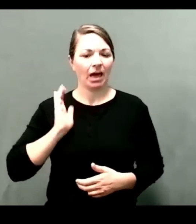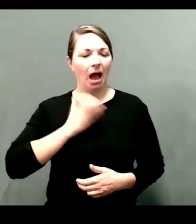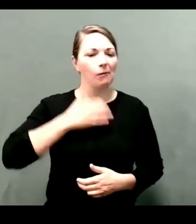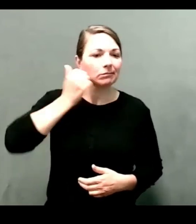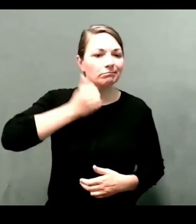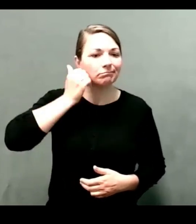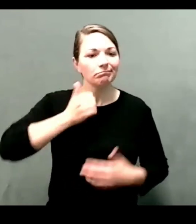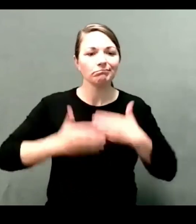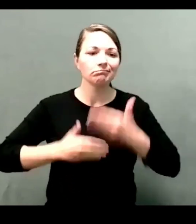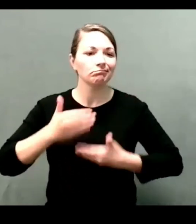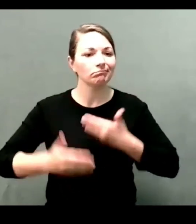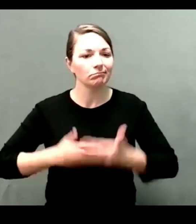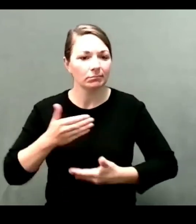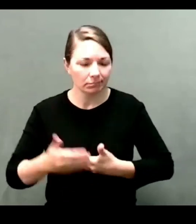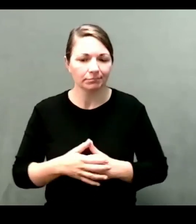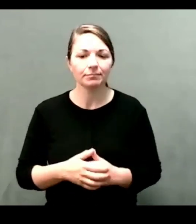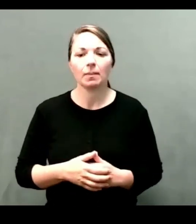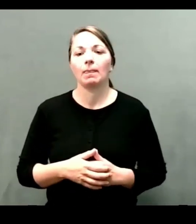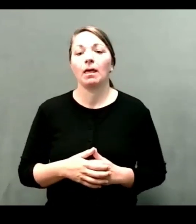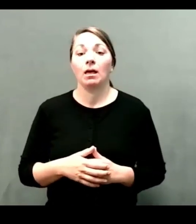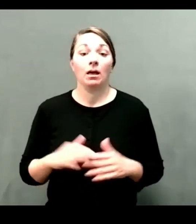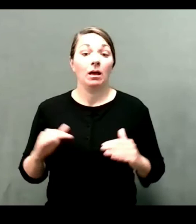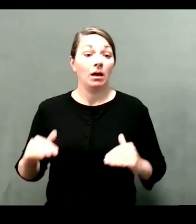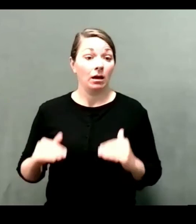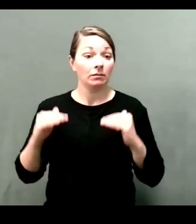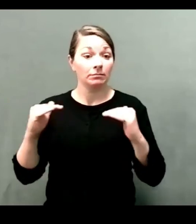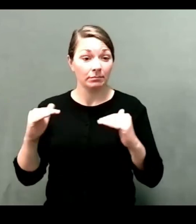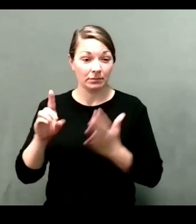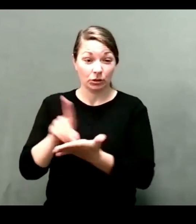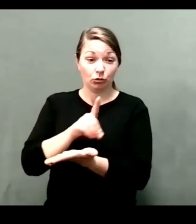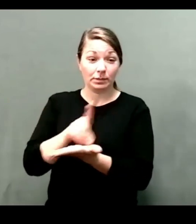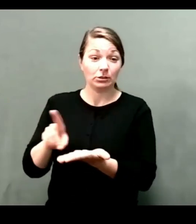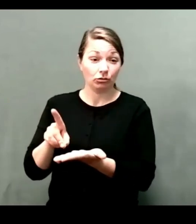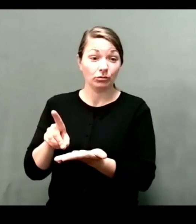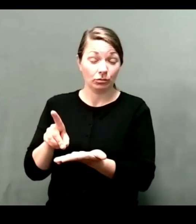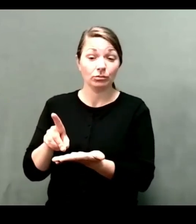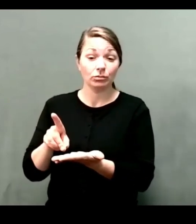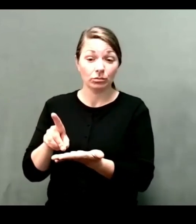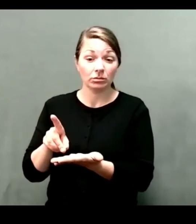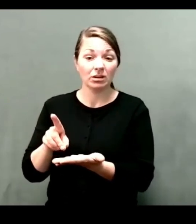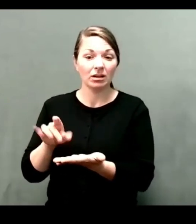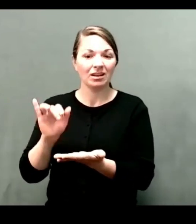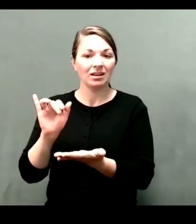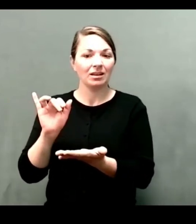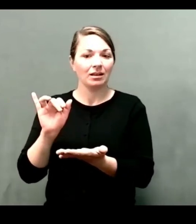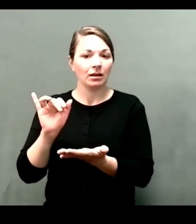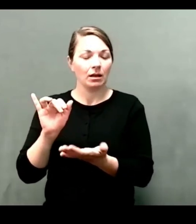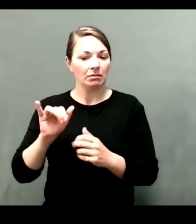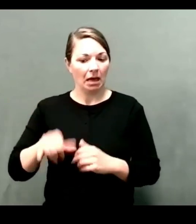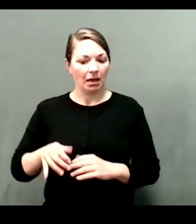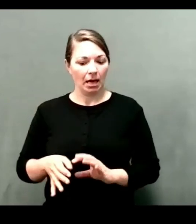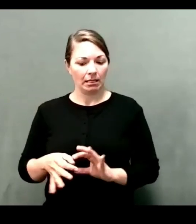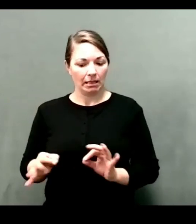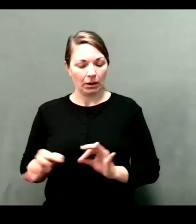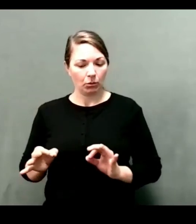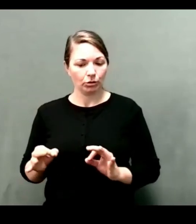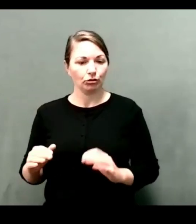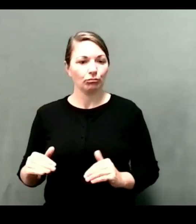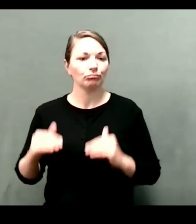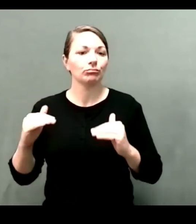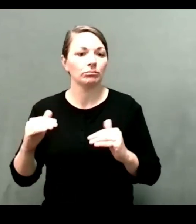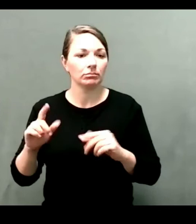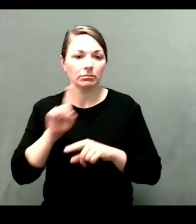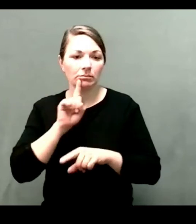level. The next piece is, moving into discrimination. This is this language operationalized, right? This is where we start to see